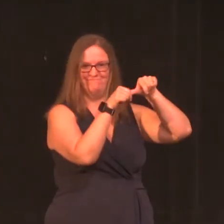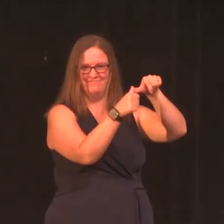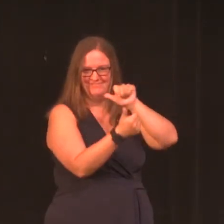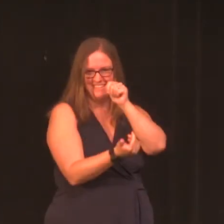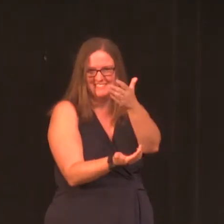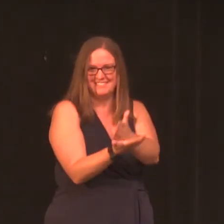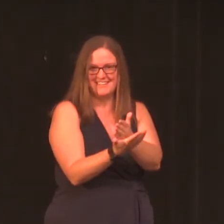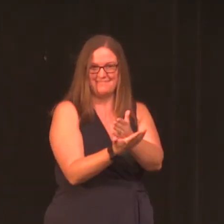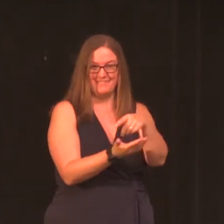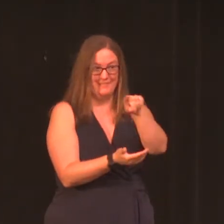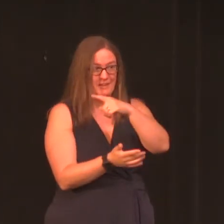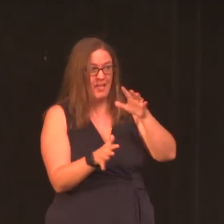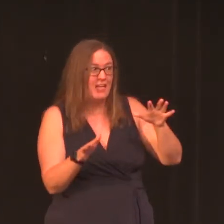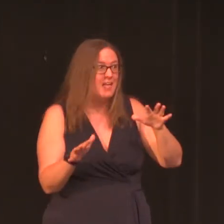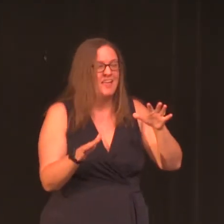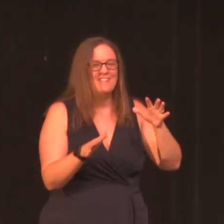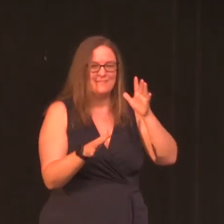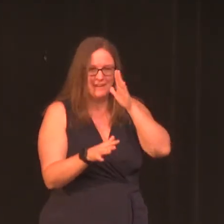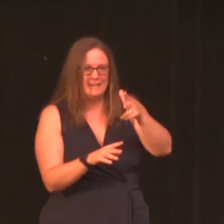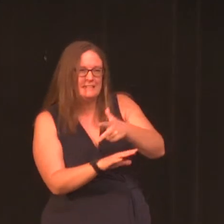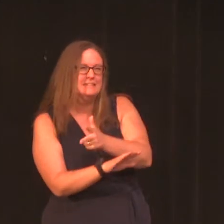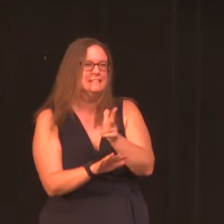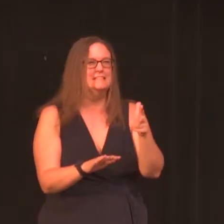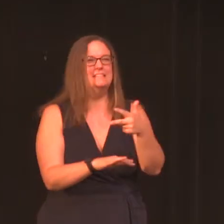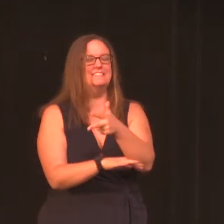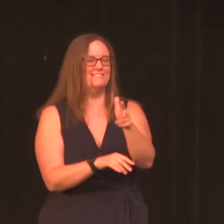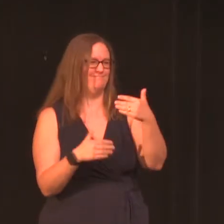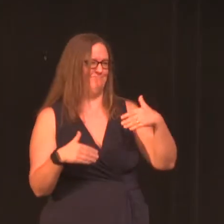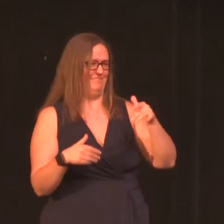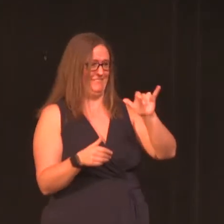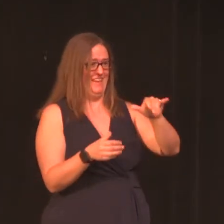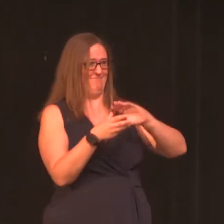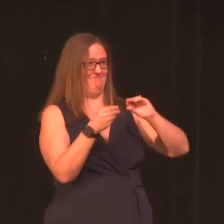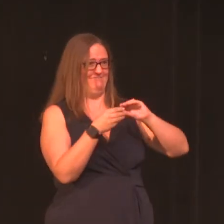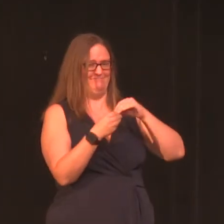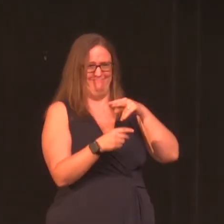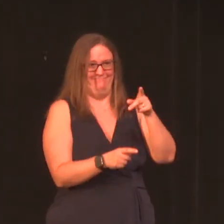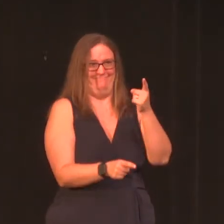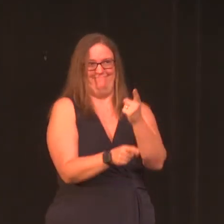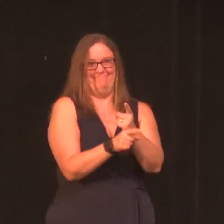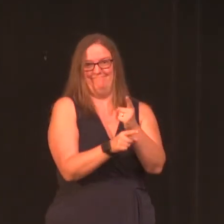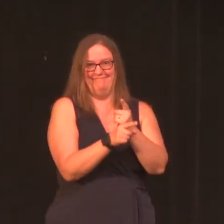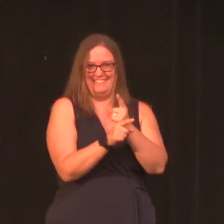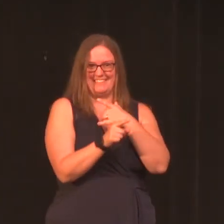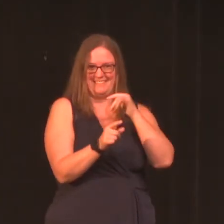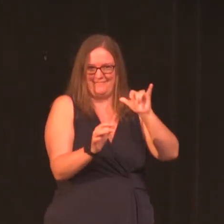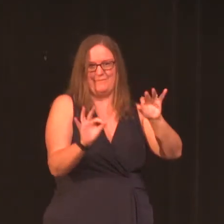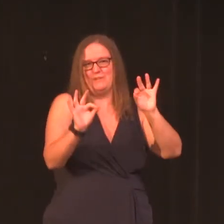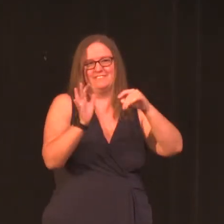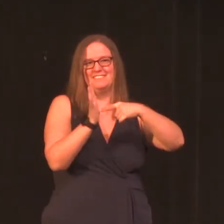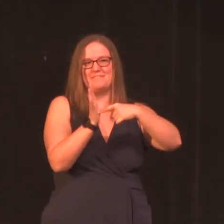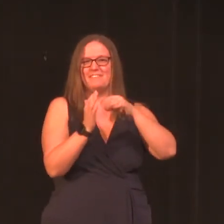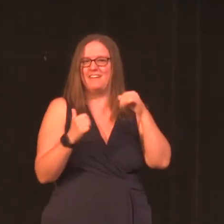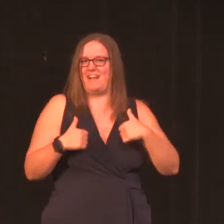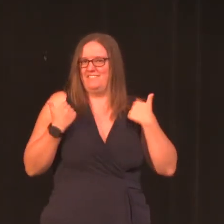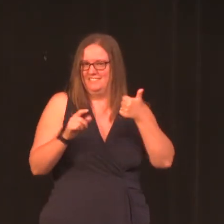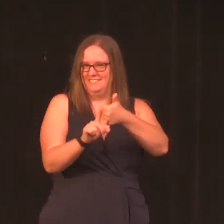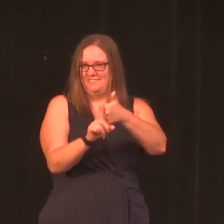turning as the world continues to turn. The world will not stop. And it can be difficult to navigate, but everything that Justina said is